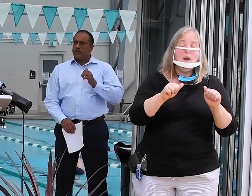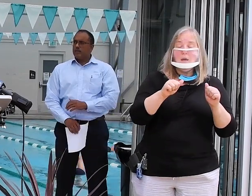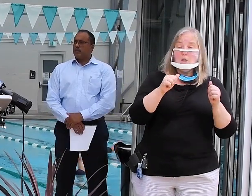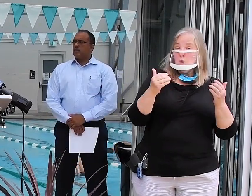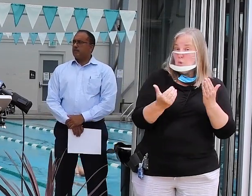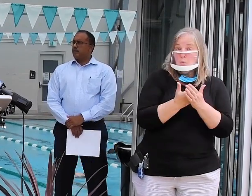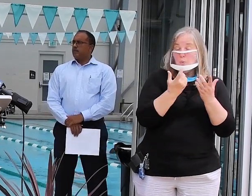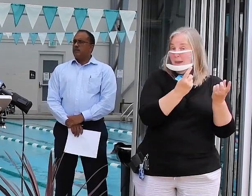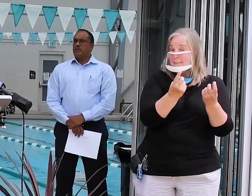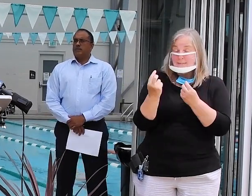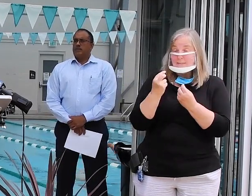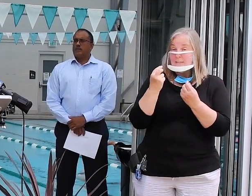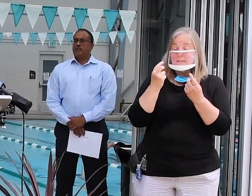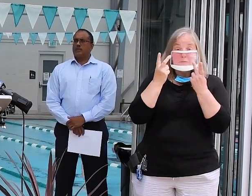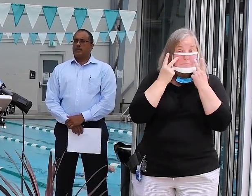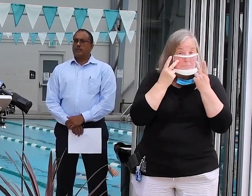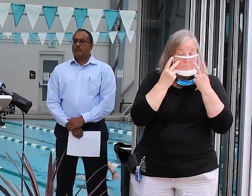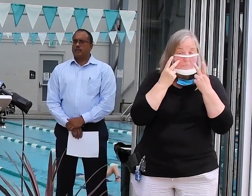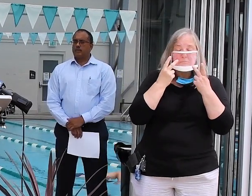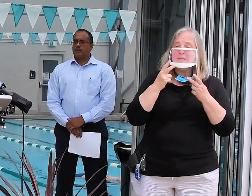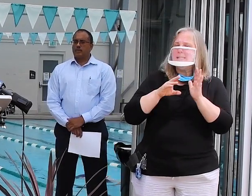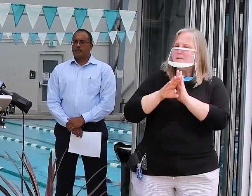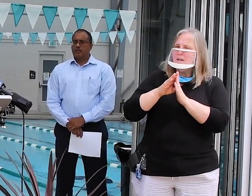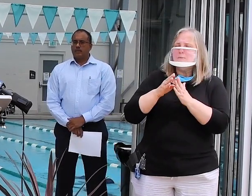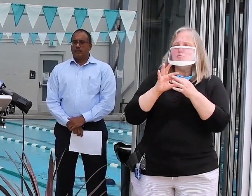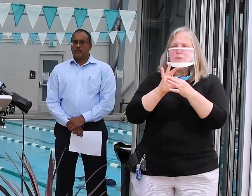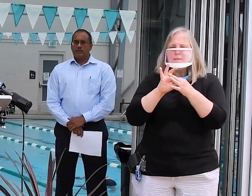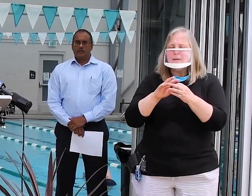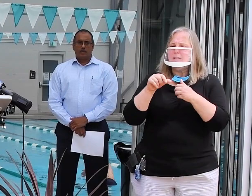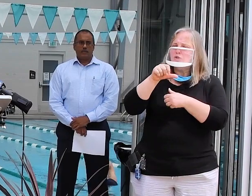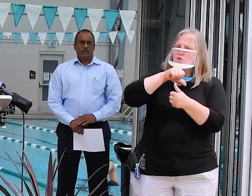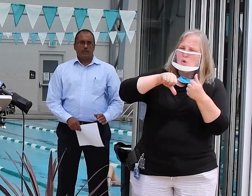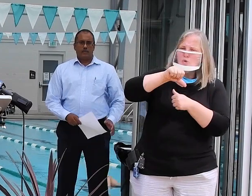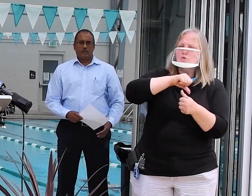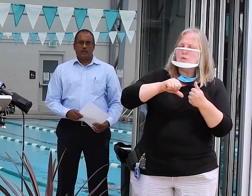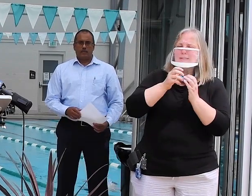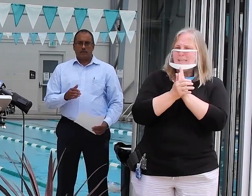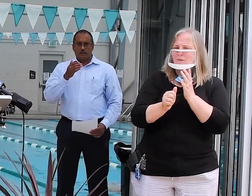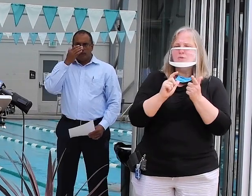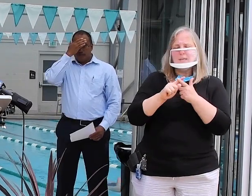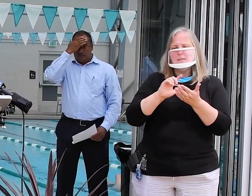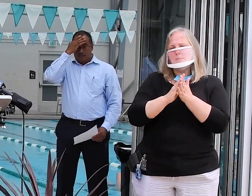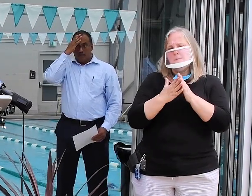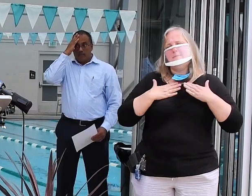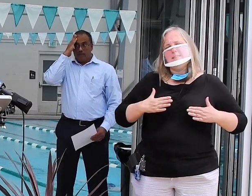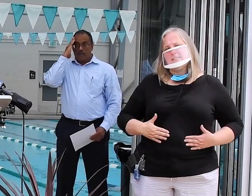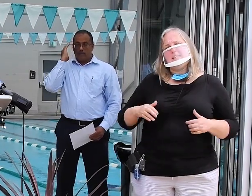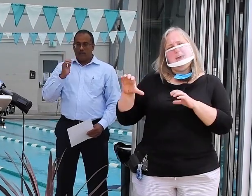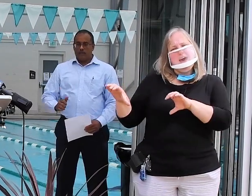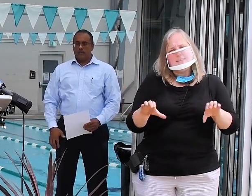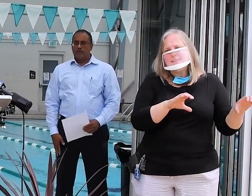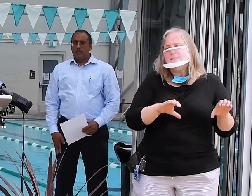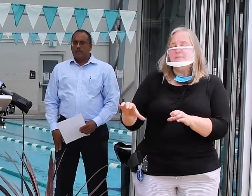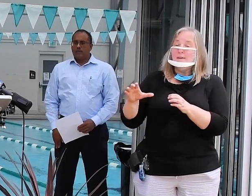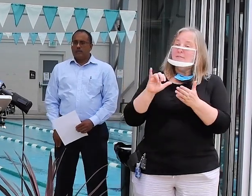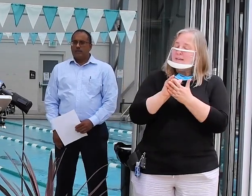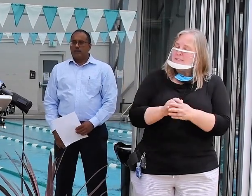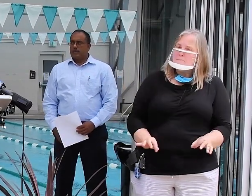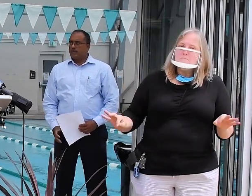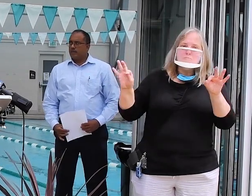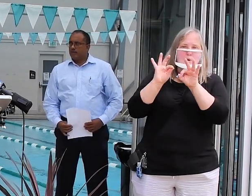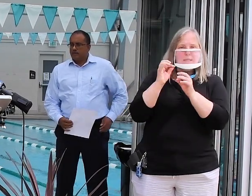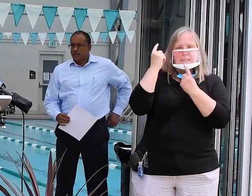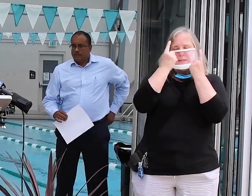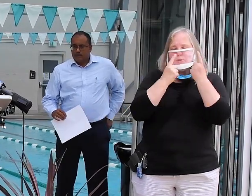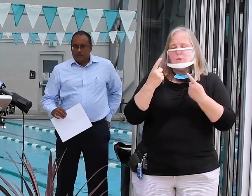activities, develop relationships and social skills, and to be physically active. This is so important considering